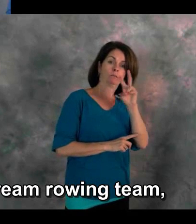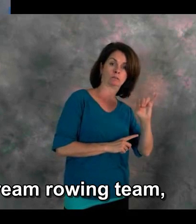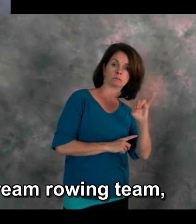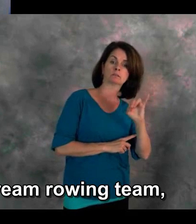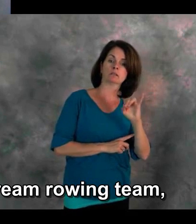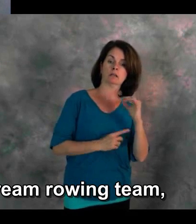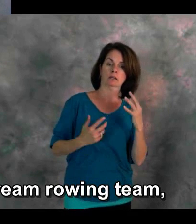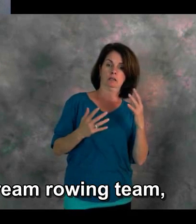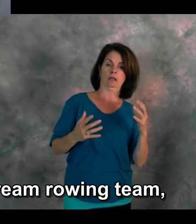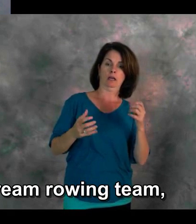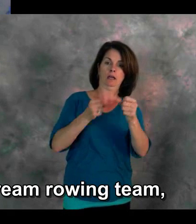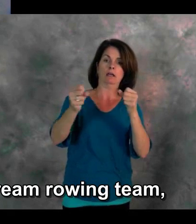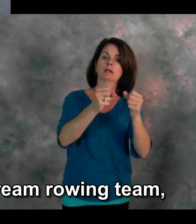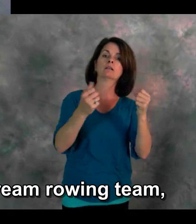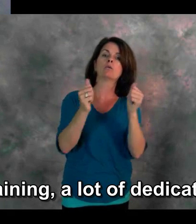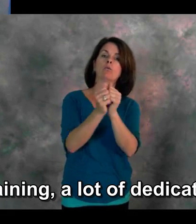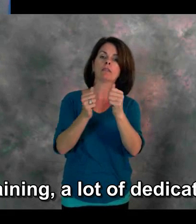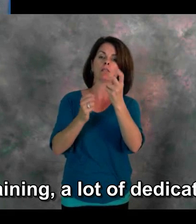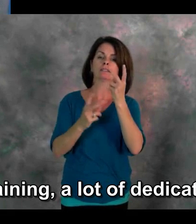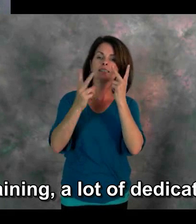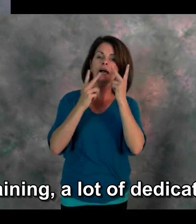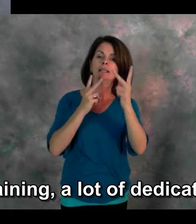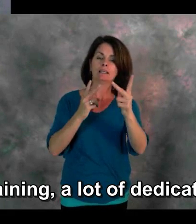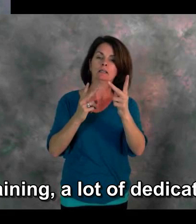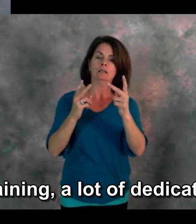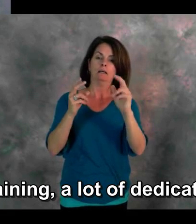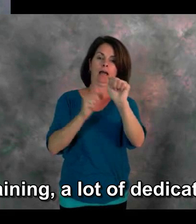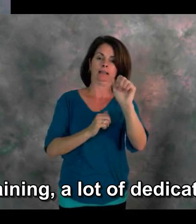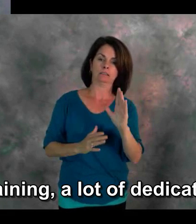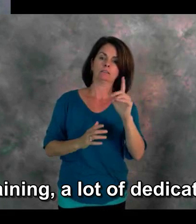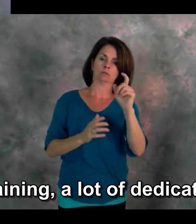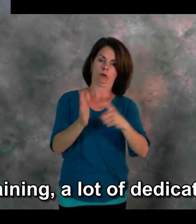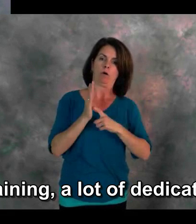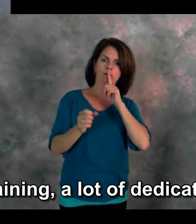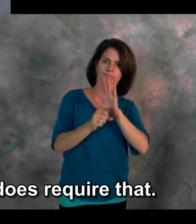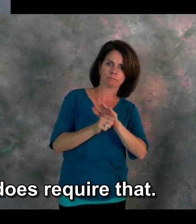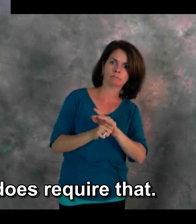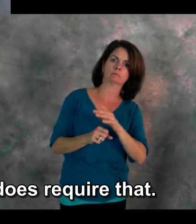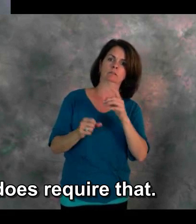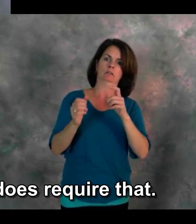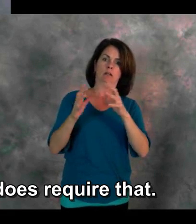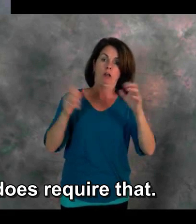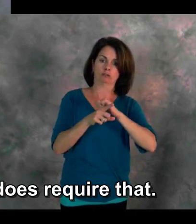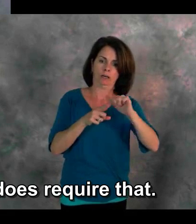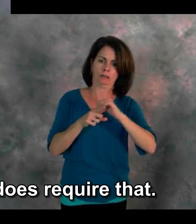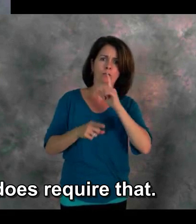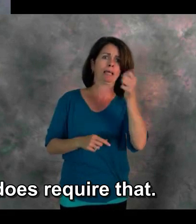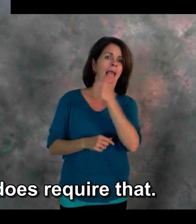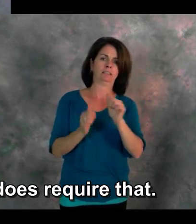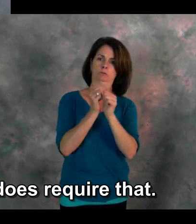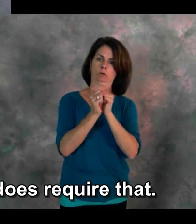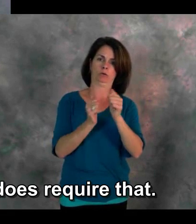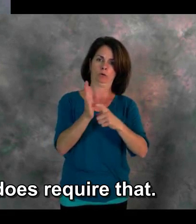impaired to be on the rowing, their mainstream rowing team is going to require a lot of training and a lot of dedication. But any good sport does require